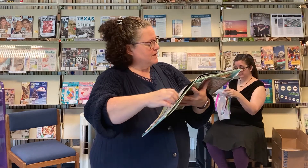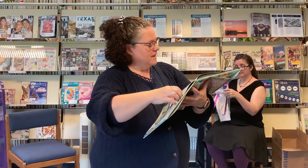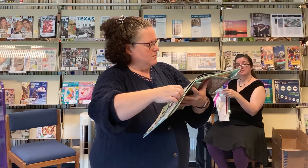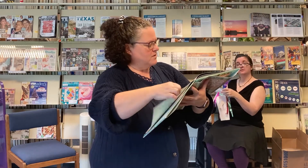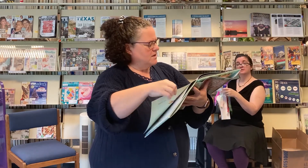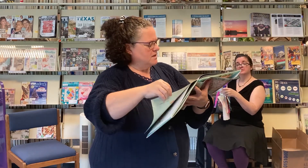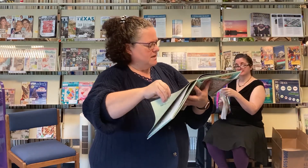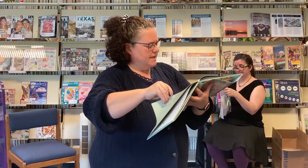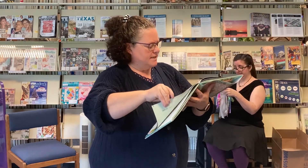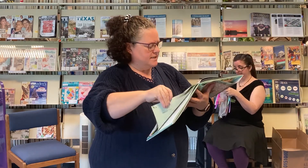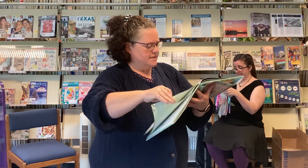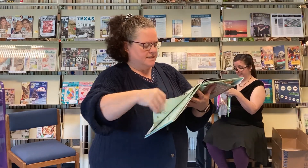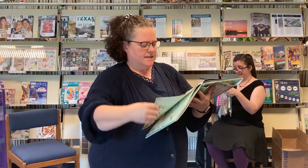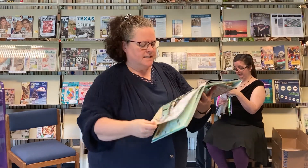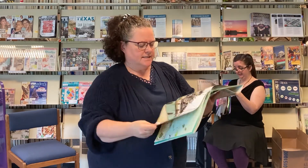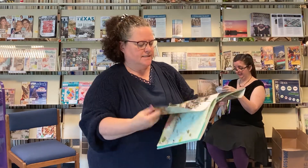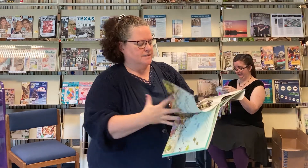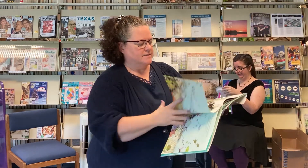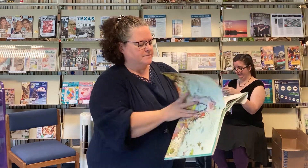like, what is this?